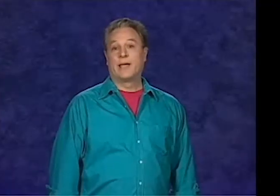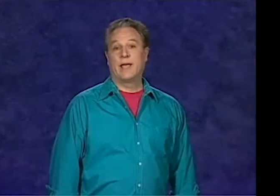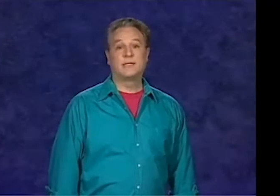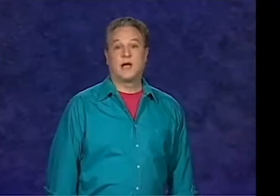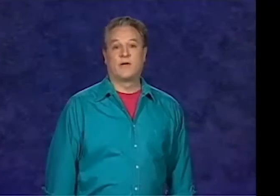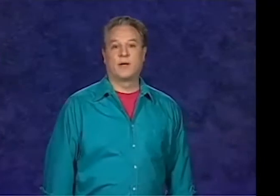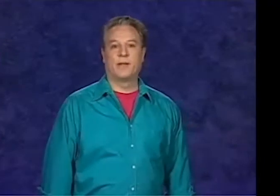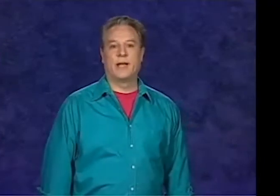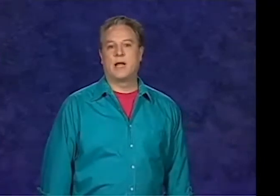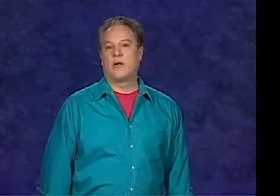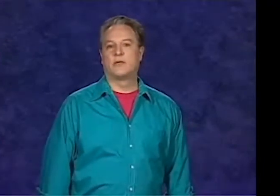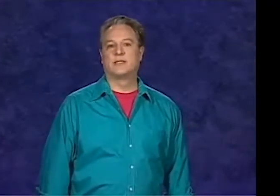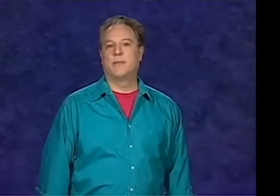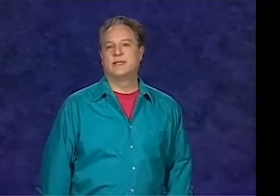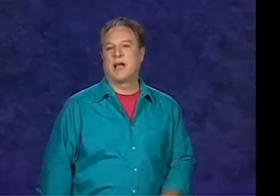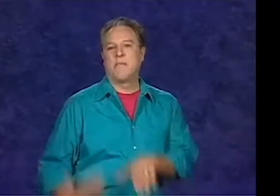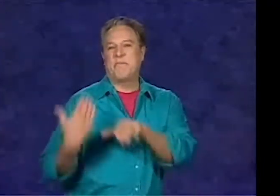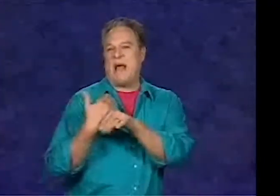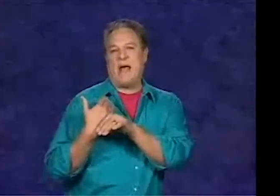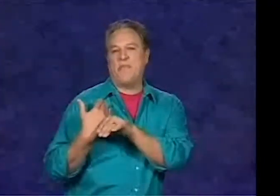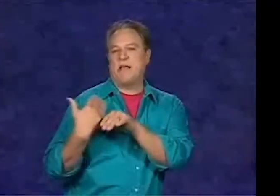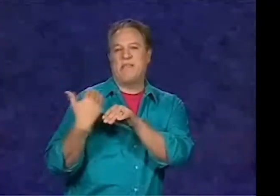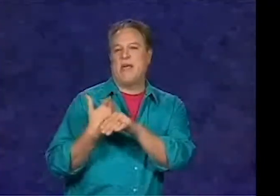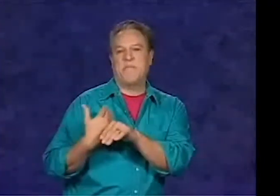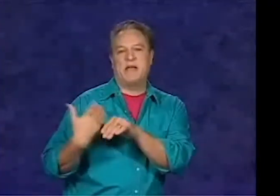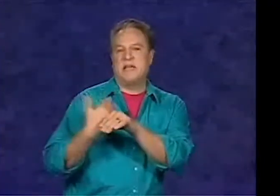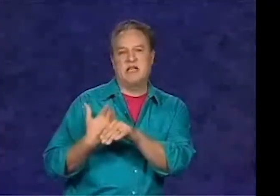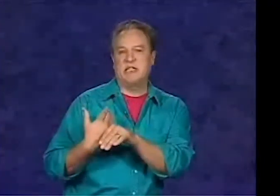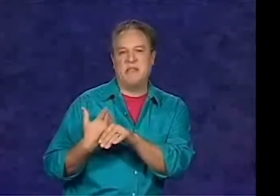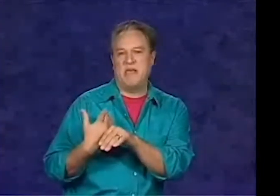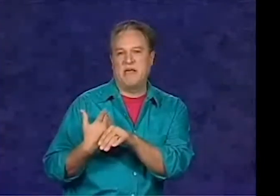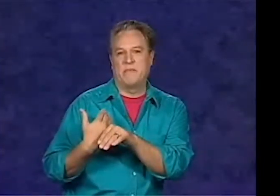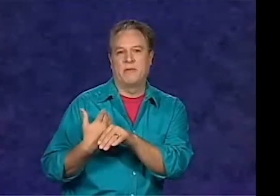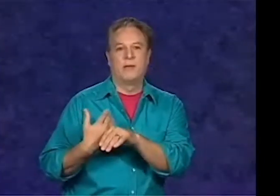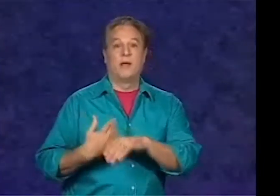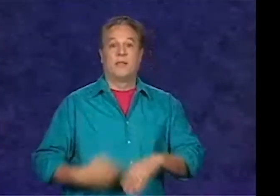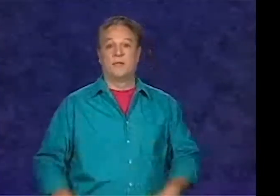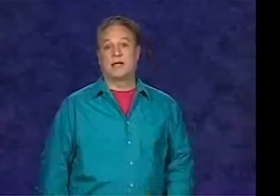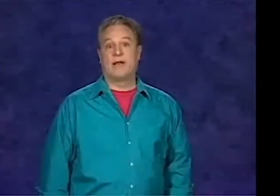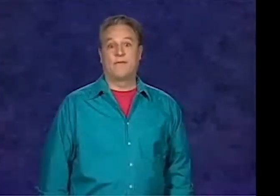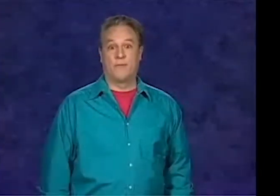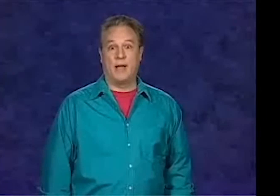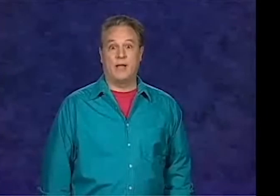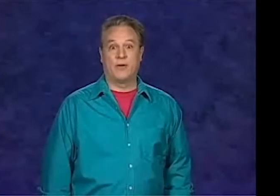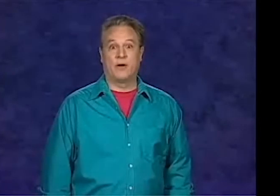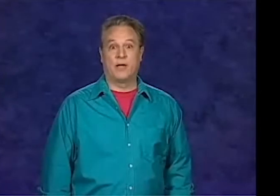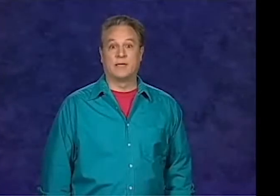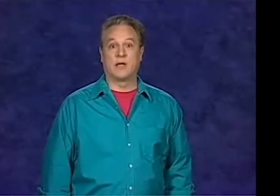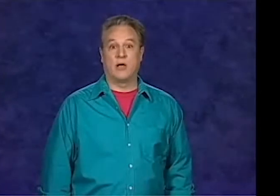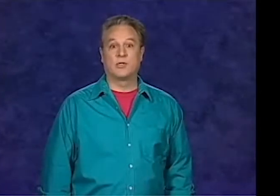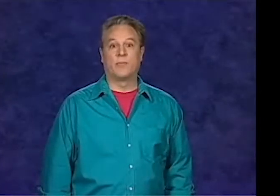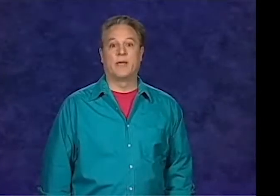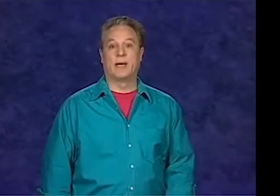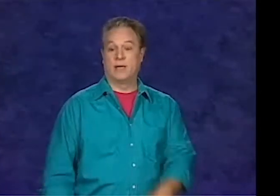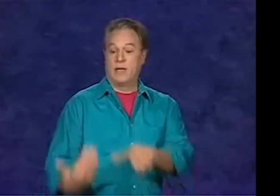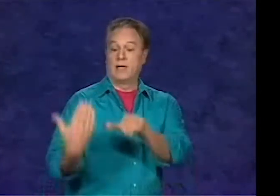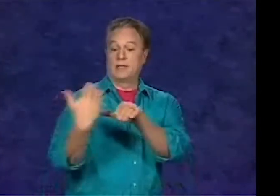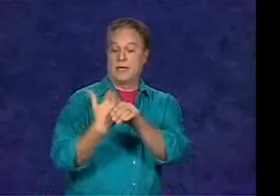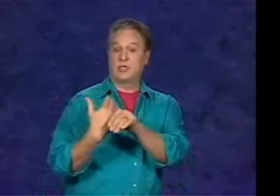Kids often complain how their siblings are bothering them by touching them. The sign for bother is also repeated, touching